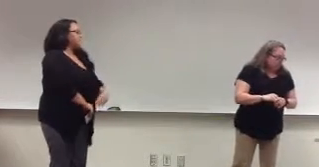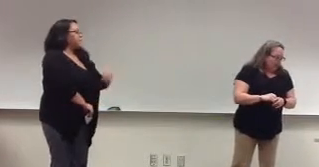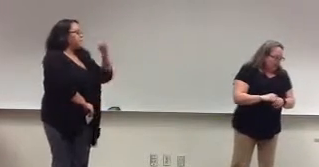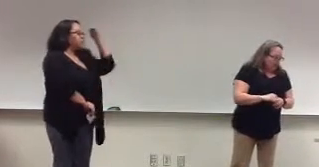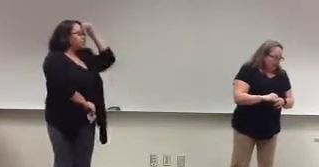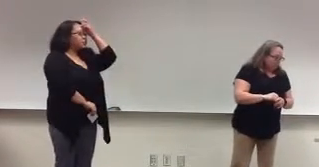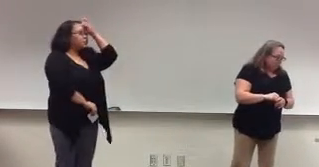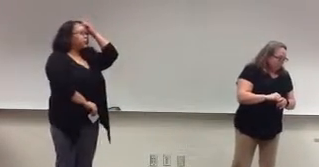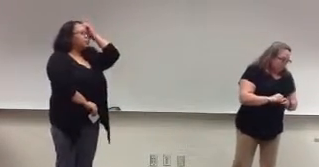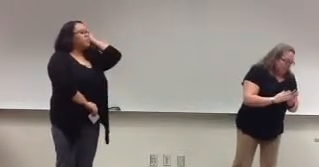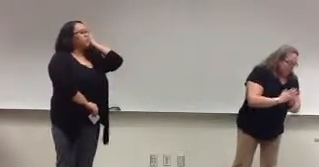about